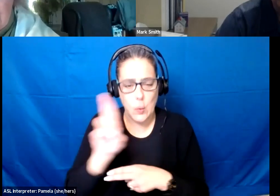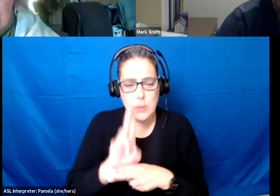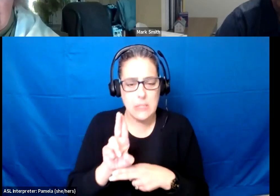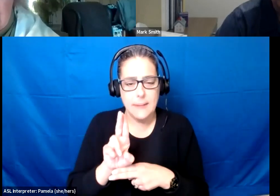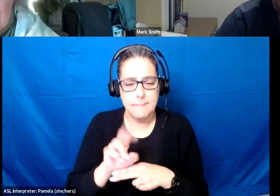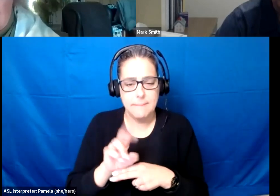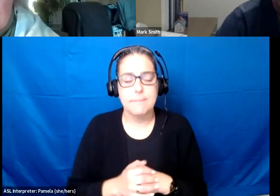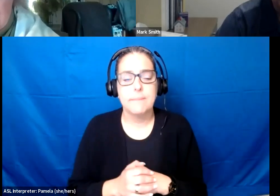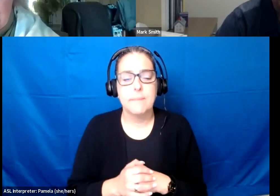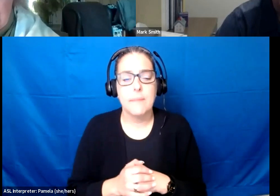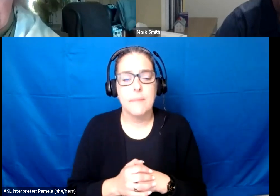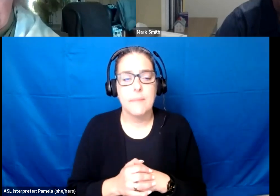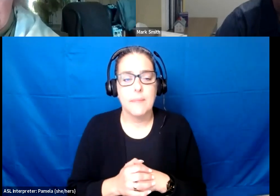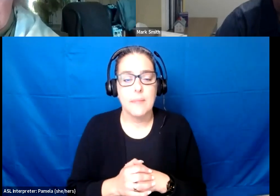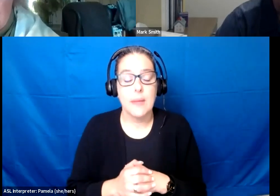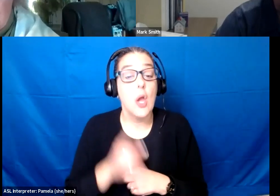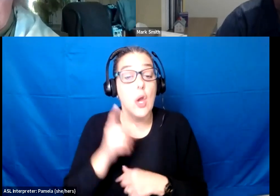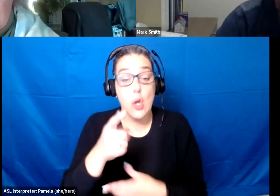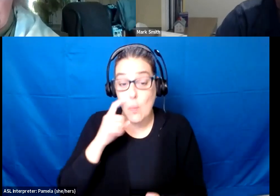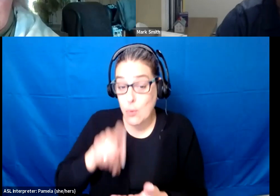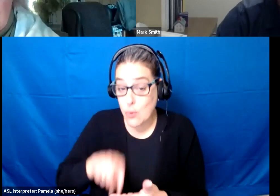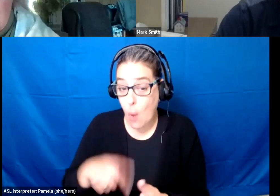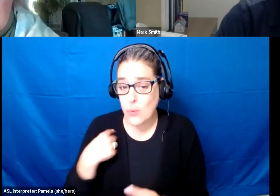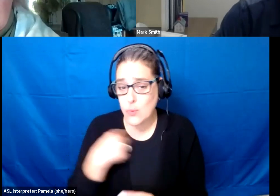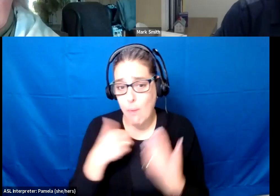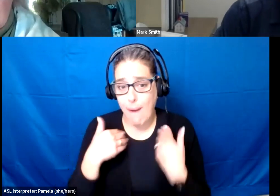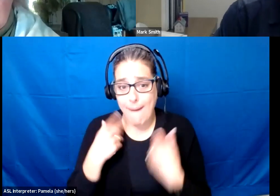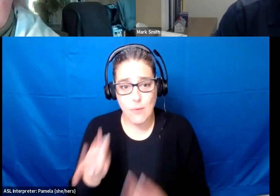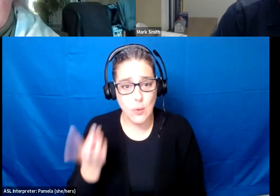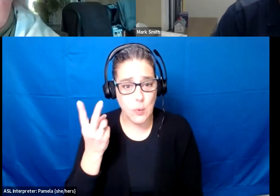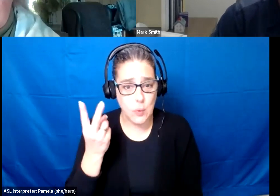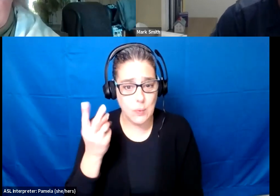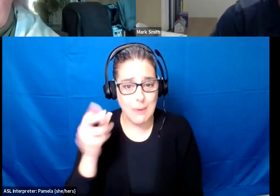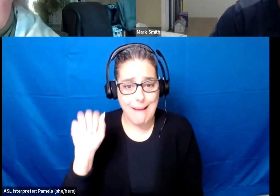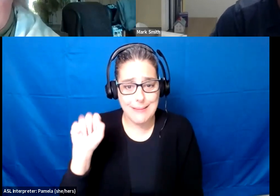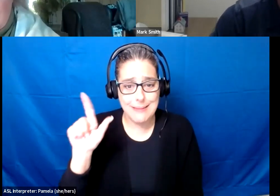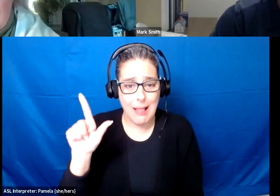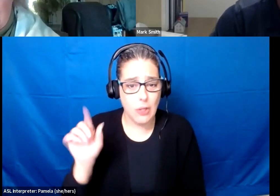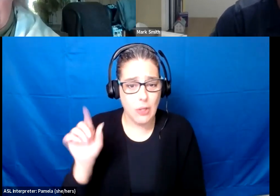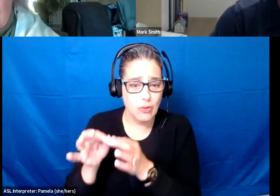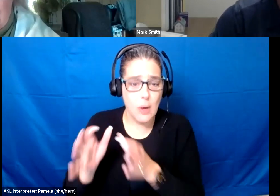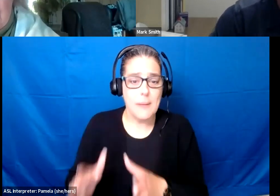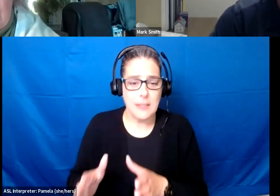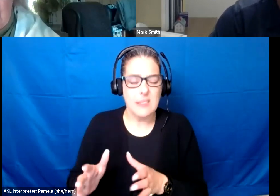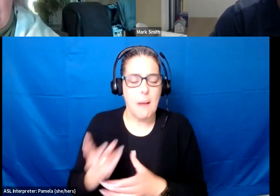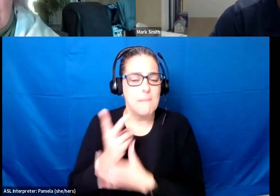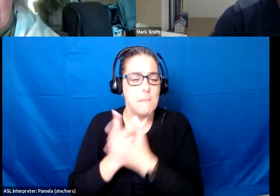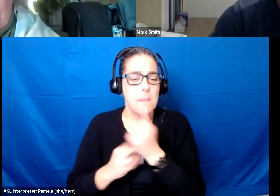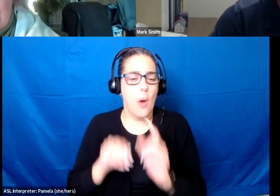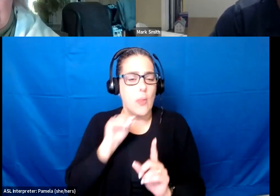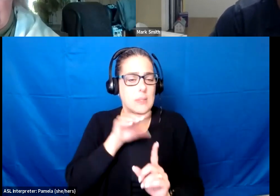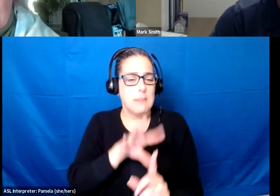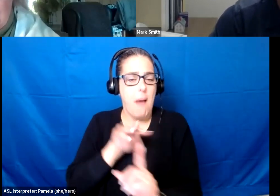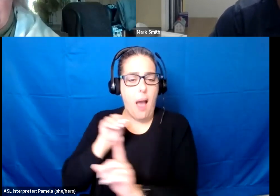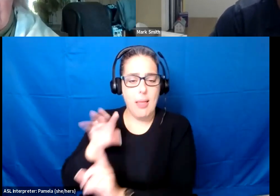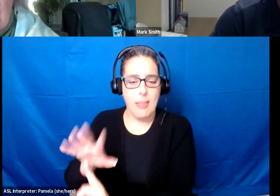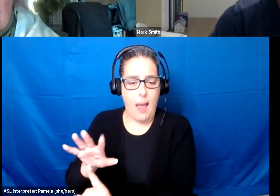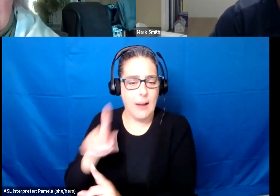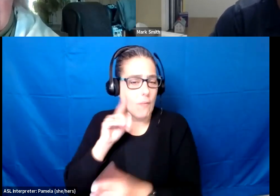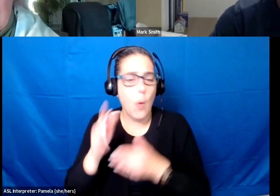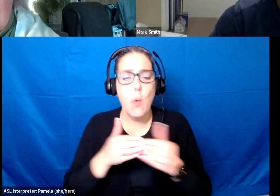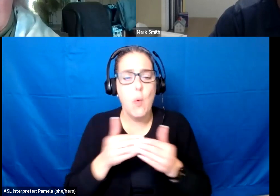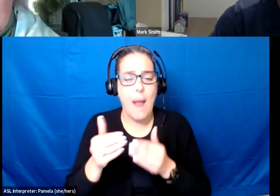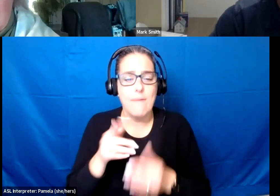There are 2 sign language interpreters that will be spotlighted for people that need them.